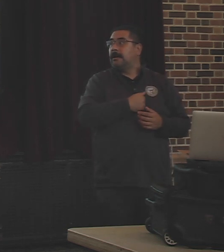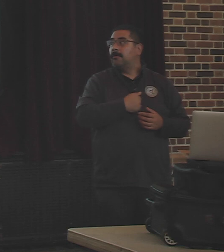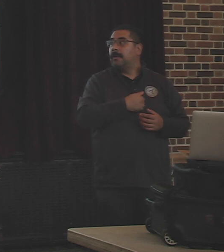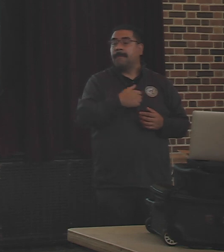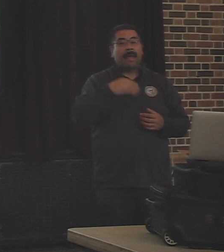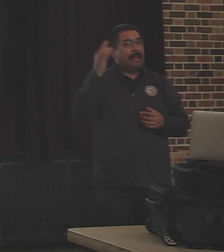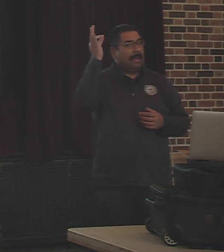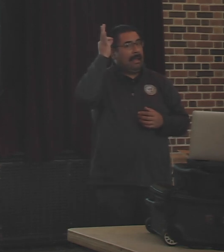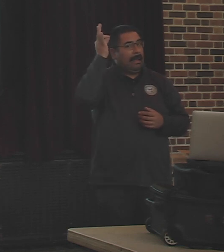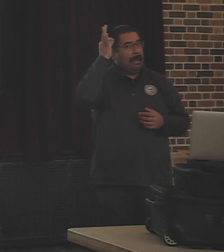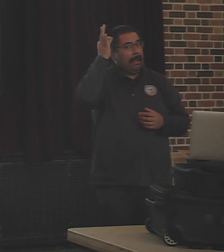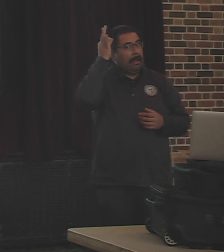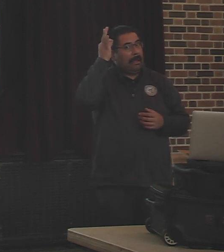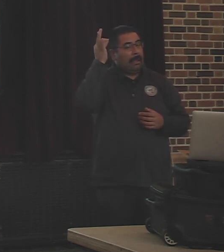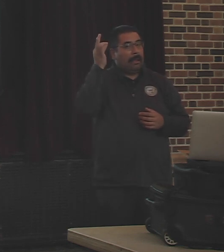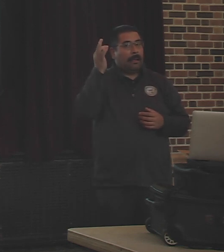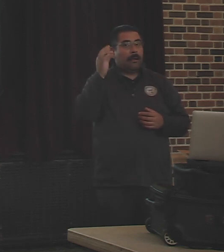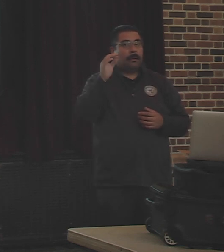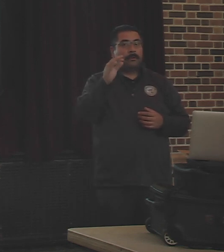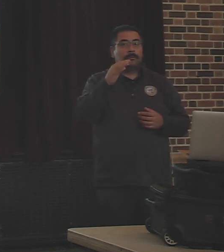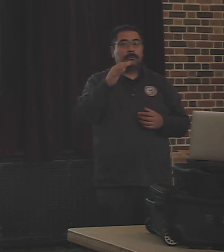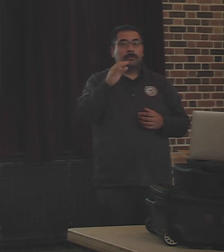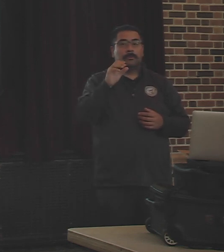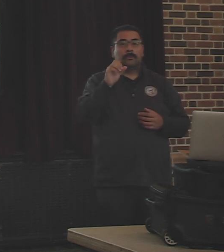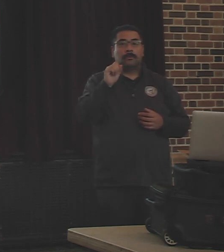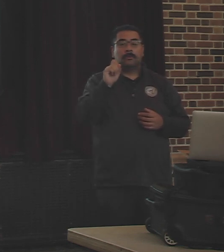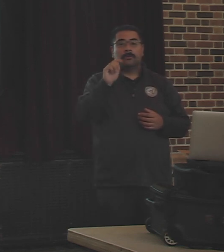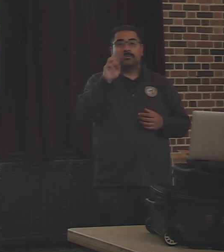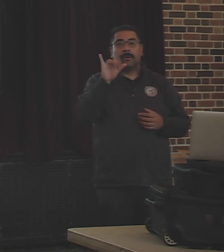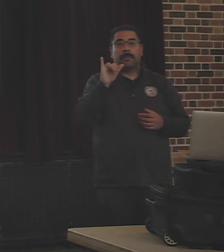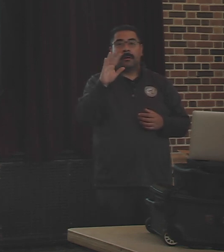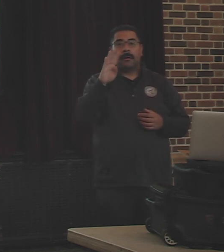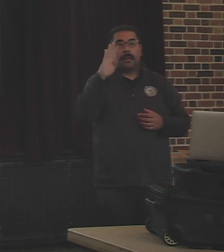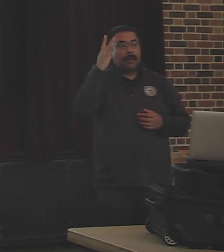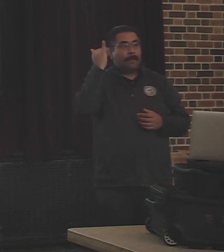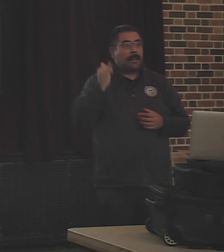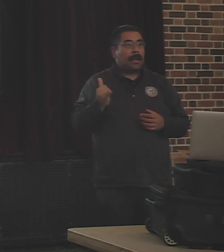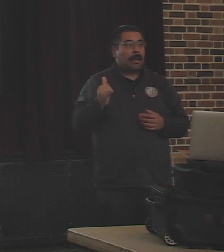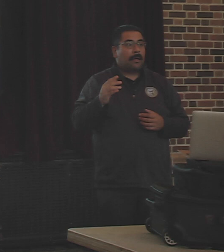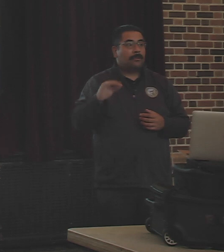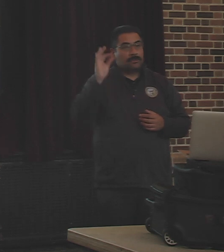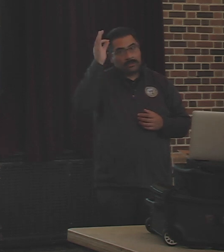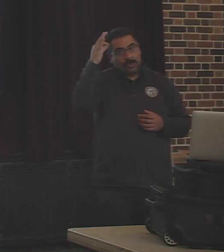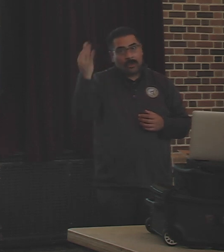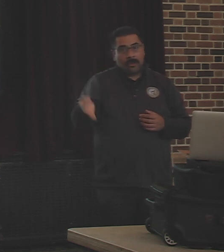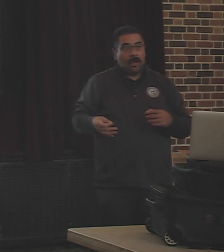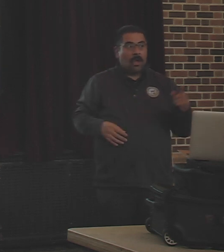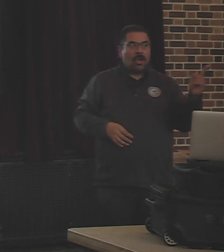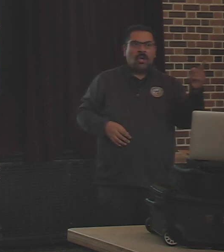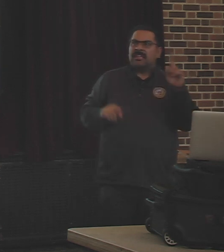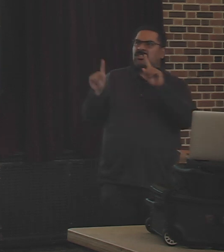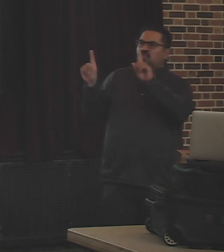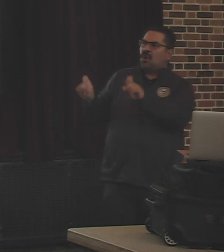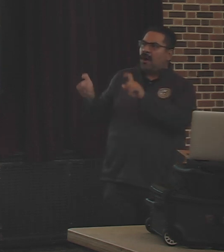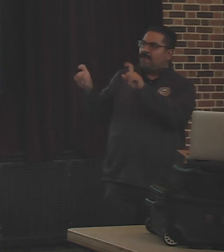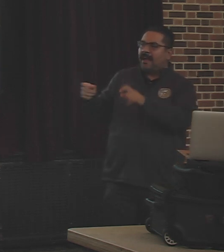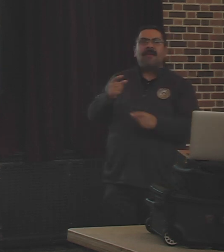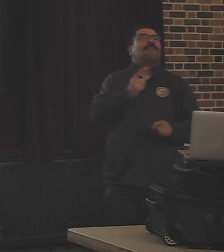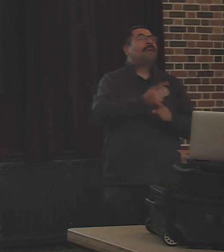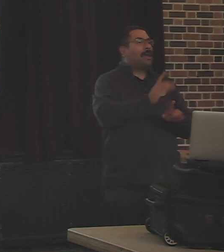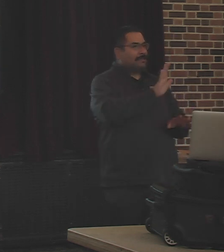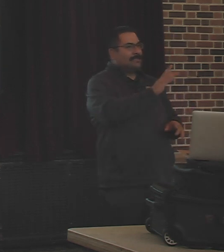my hair's strawberry blonde, so the blonde part's coming out right now. What? Survey. Yeah, it's a survey.